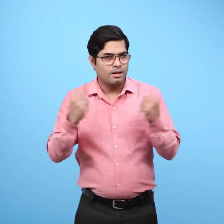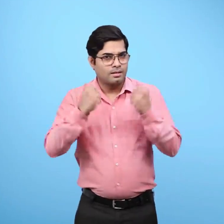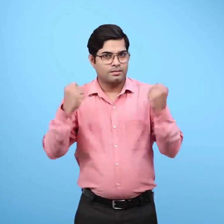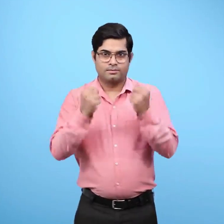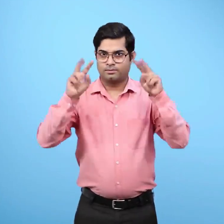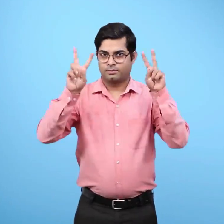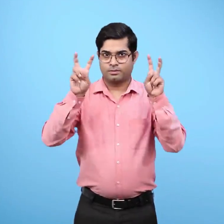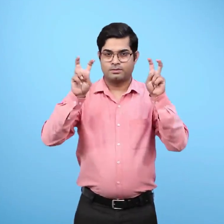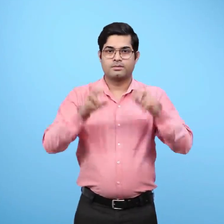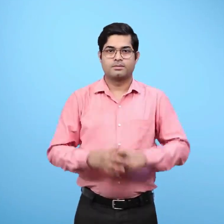Activity.